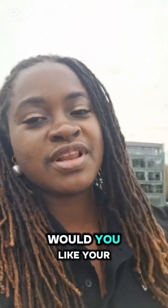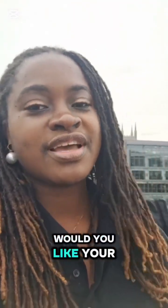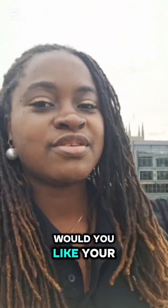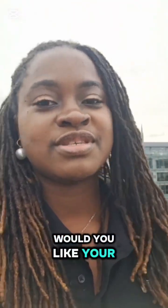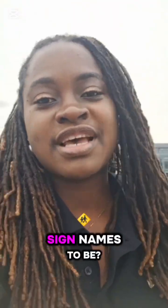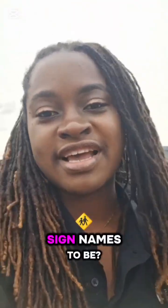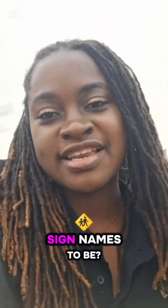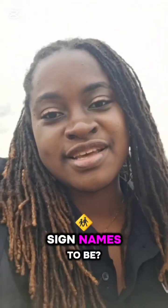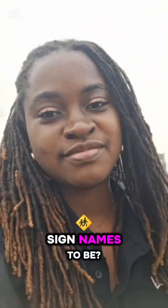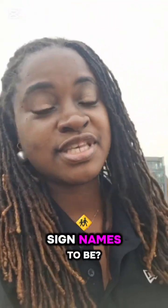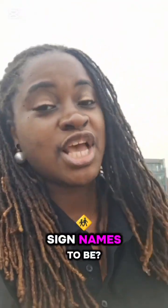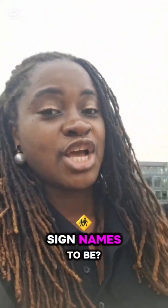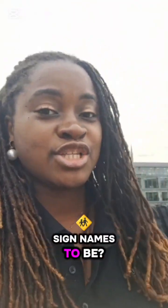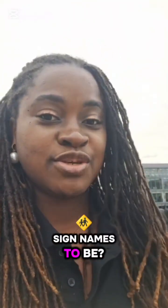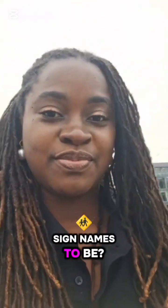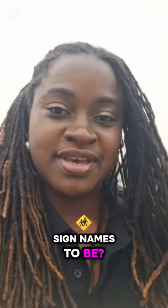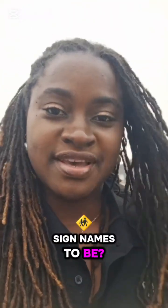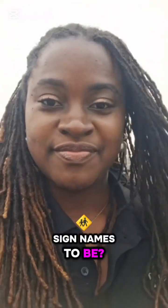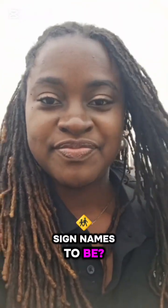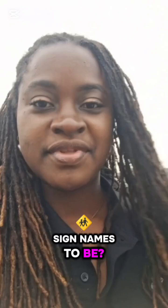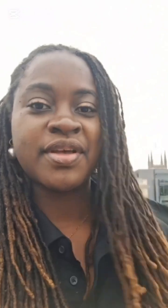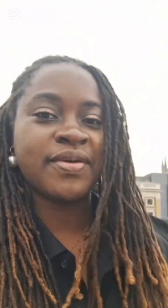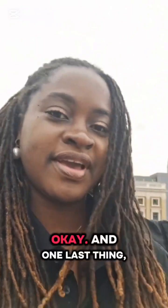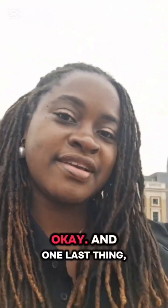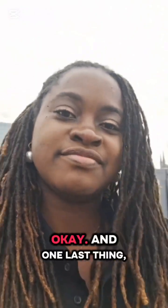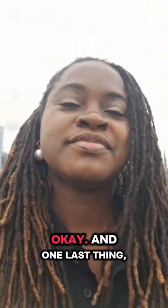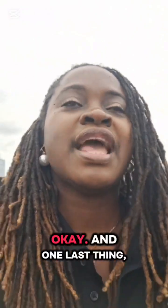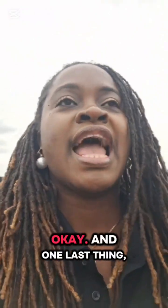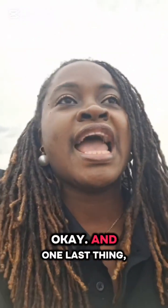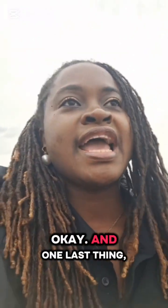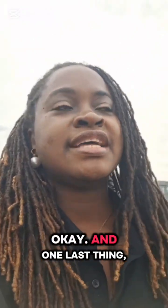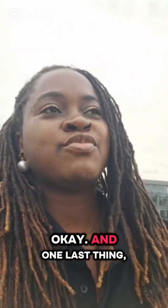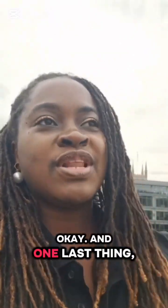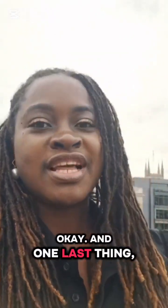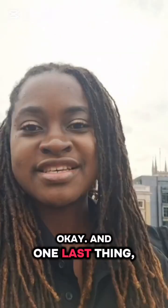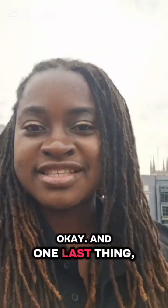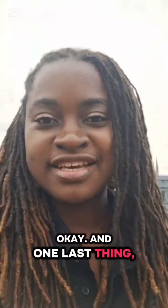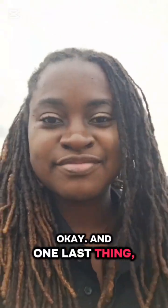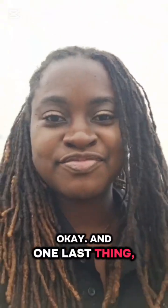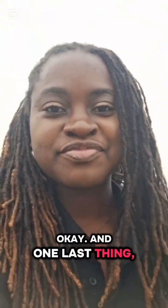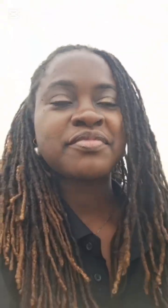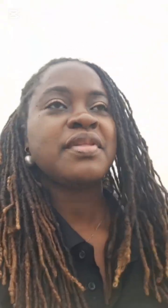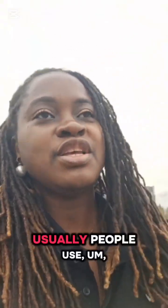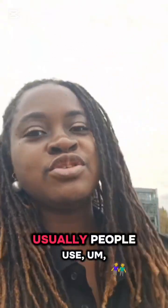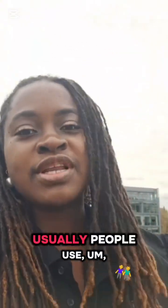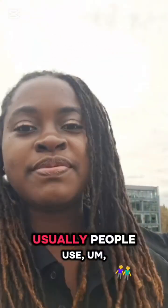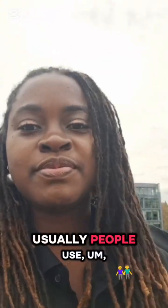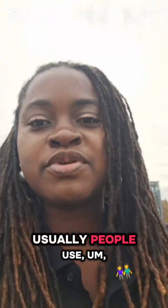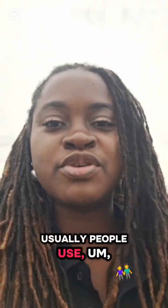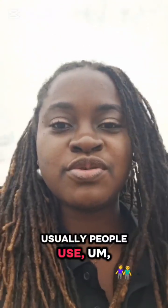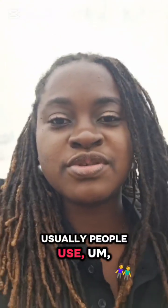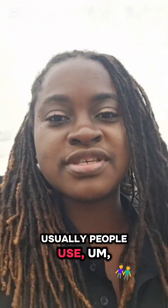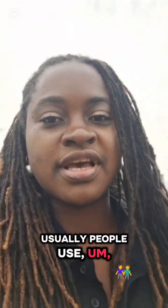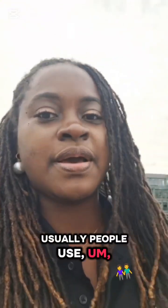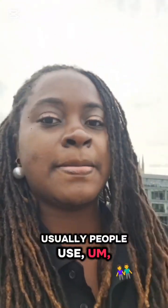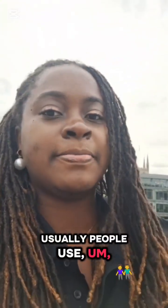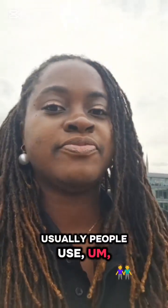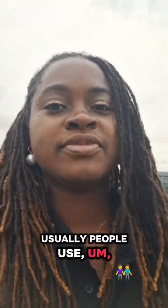your sign names to be? Okay. And one last thing, usually people use